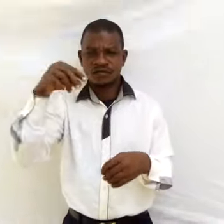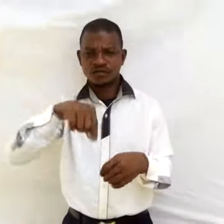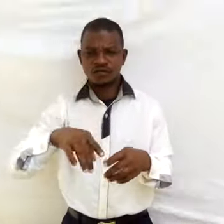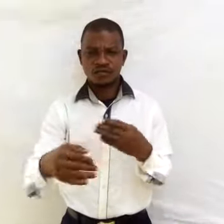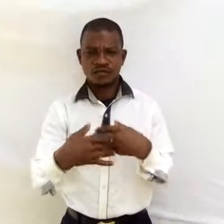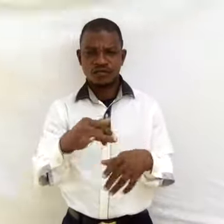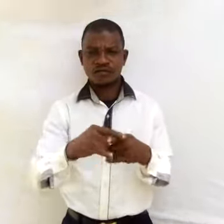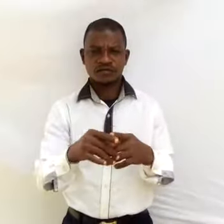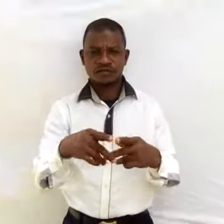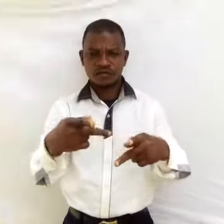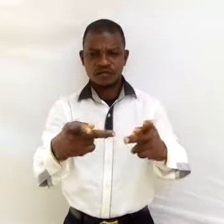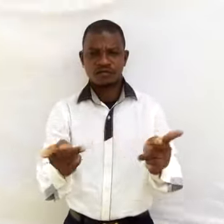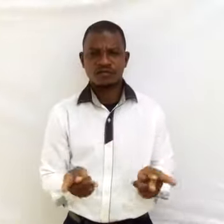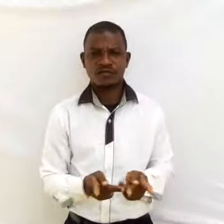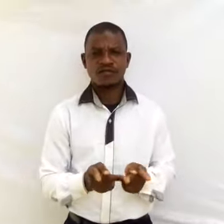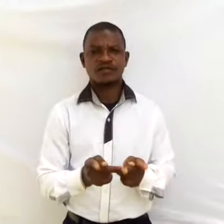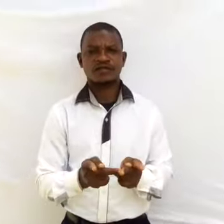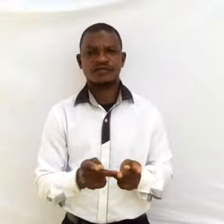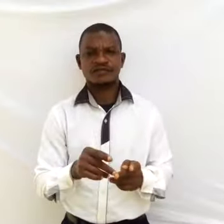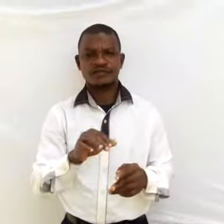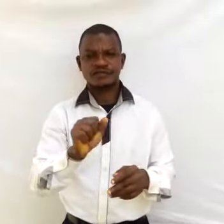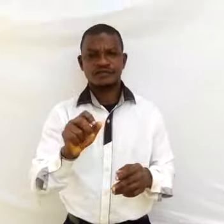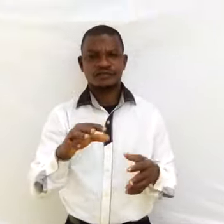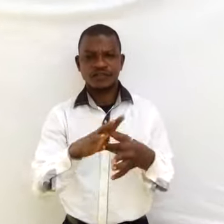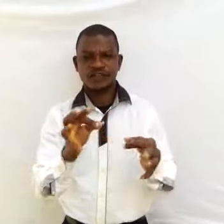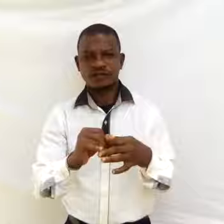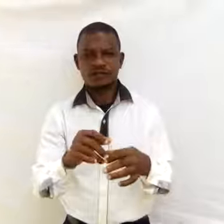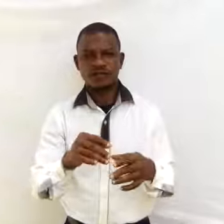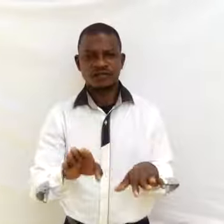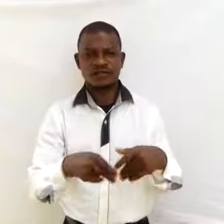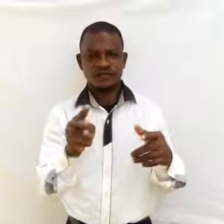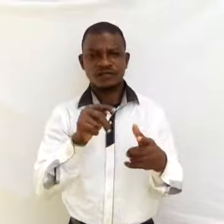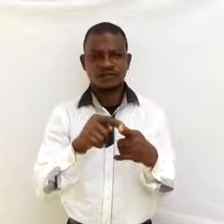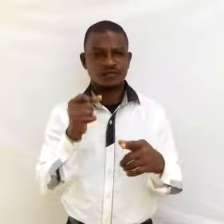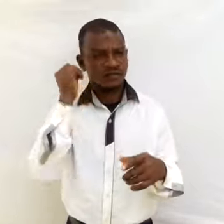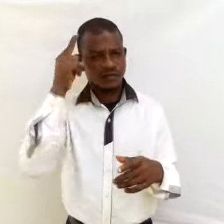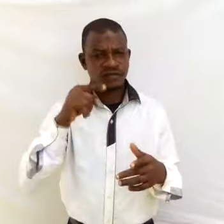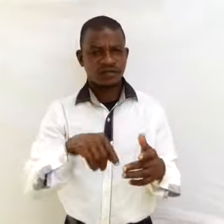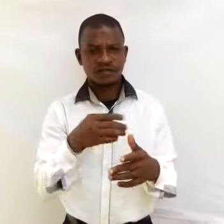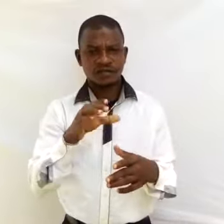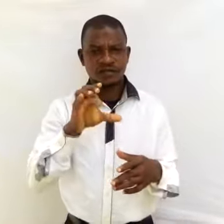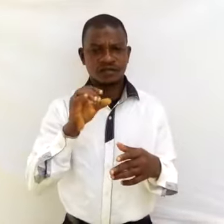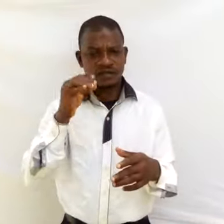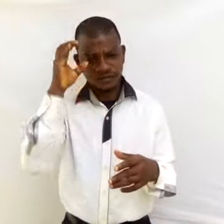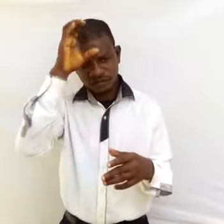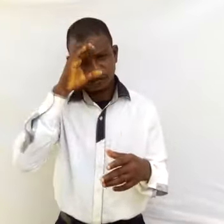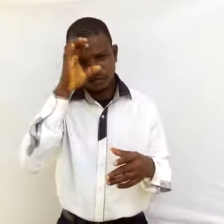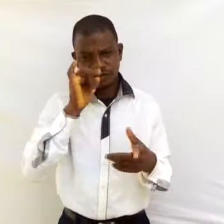pot. Analogy is given to understand concepts, but it is not the